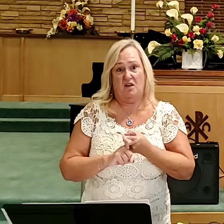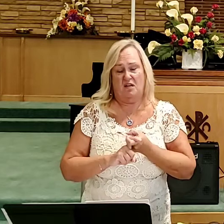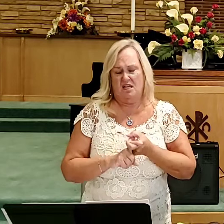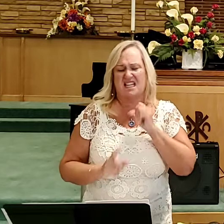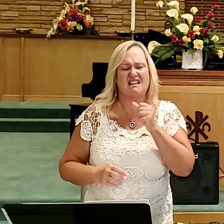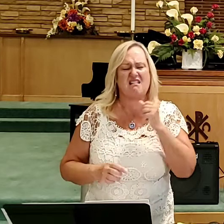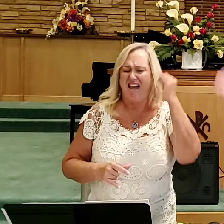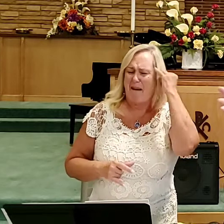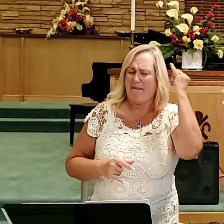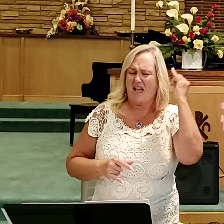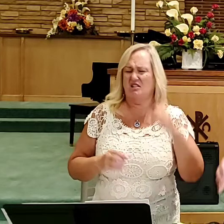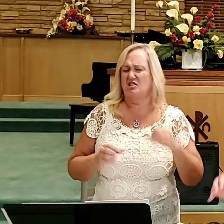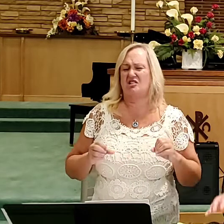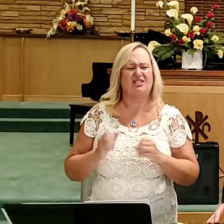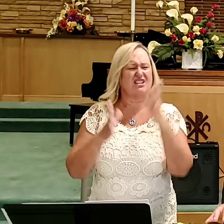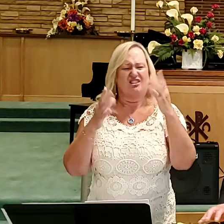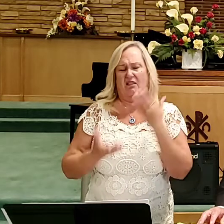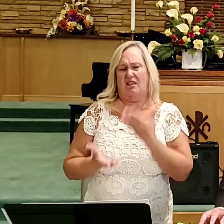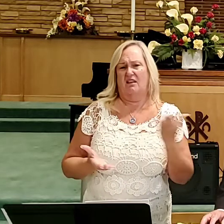cannot imagine such a thing.